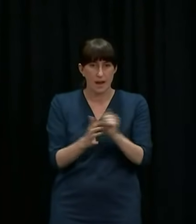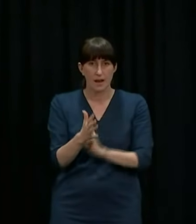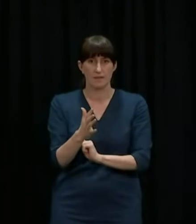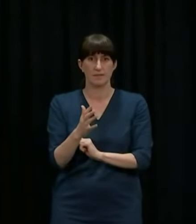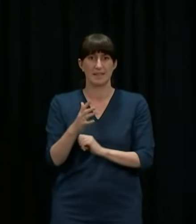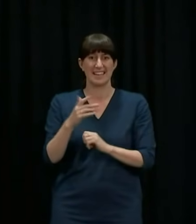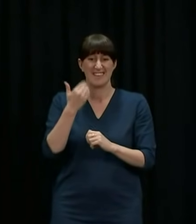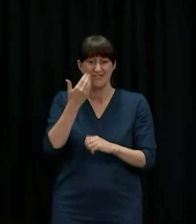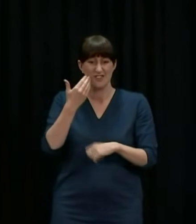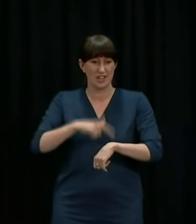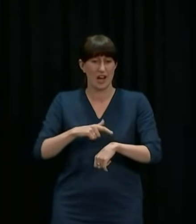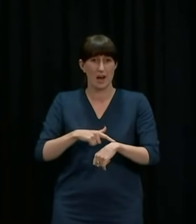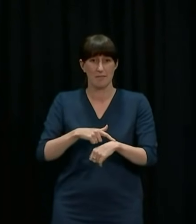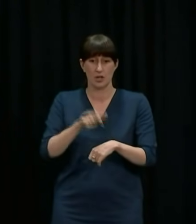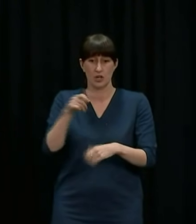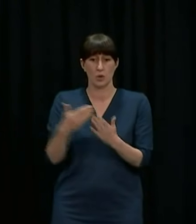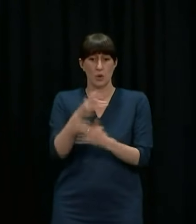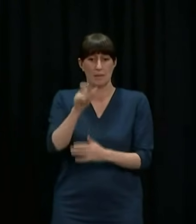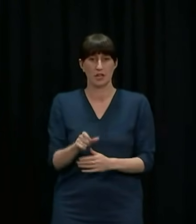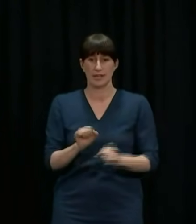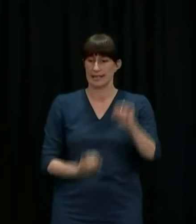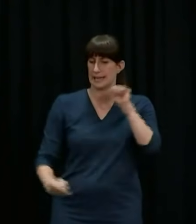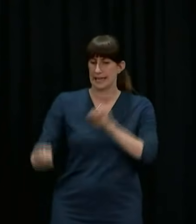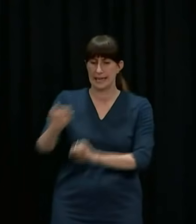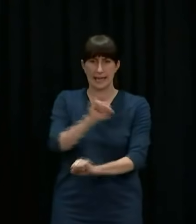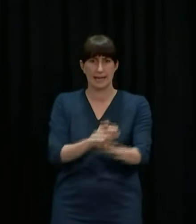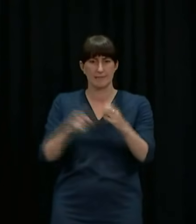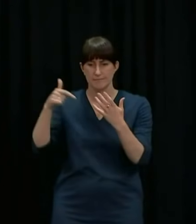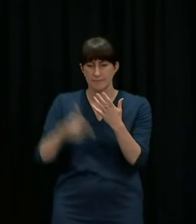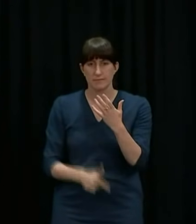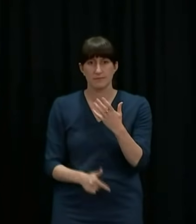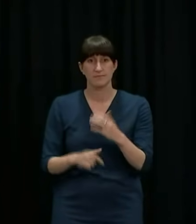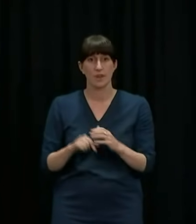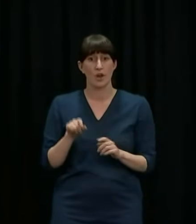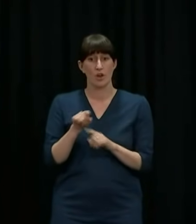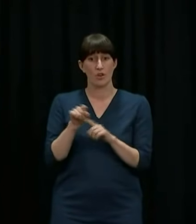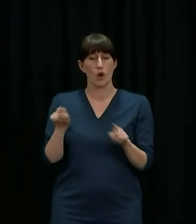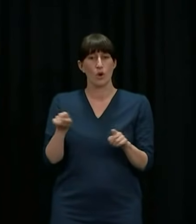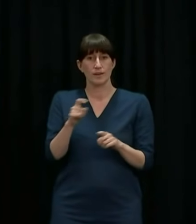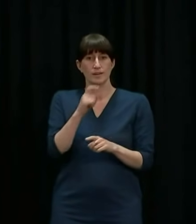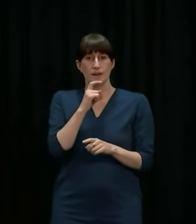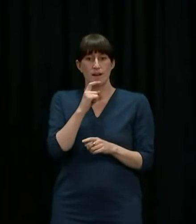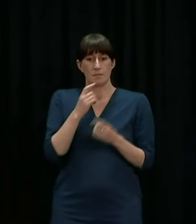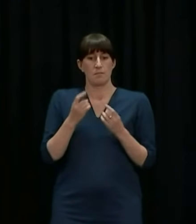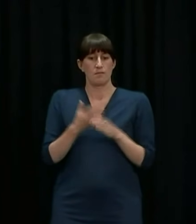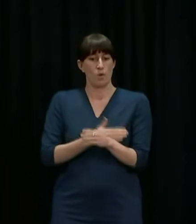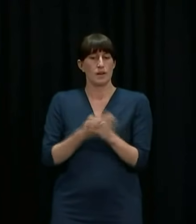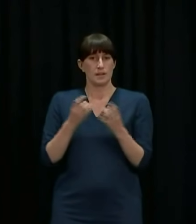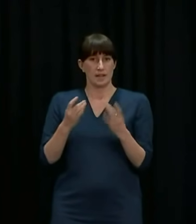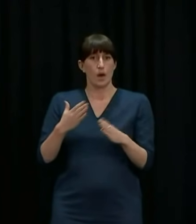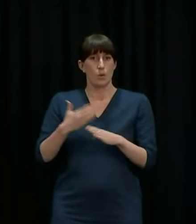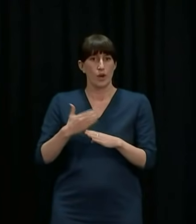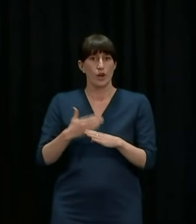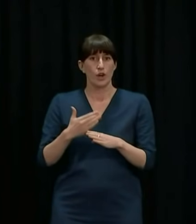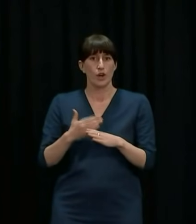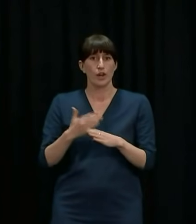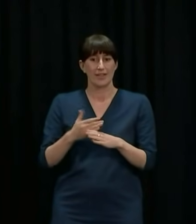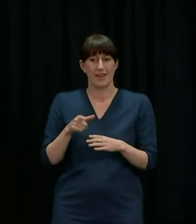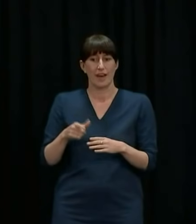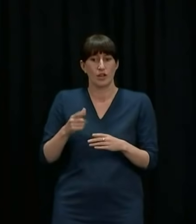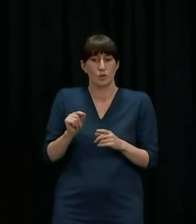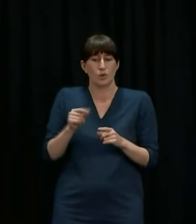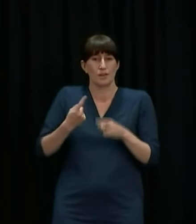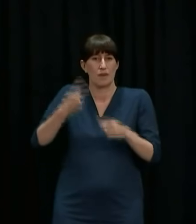session of dialysis. The staff are undergoing rapid antigen testing before they start each shift as well. And all the results, as you